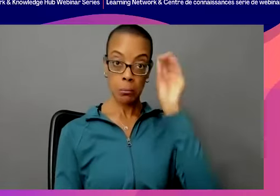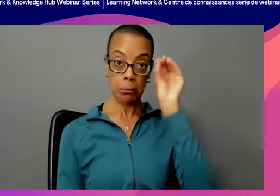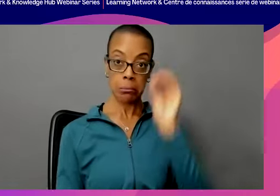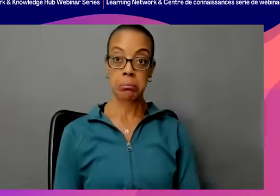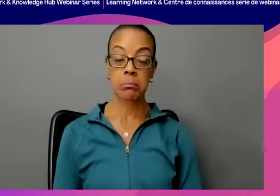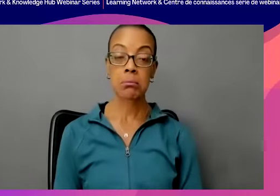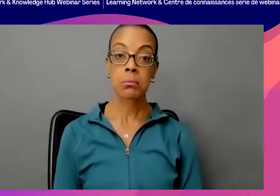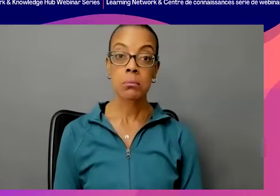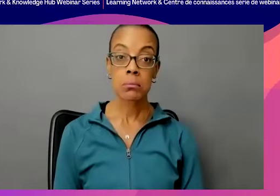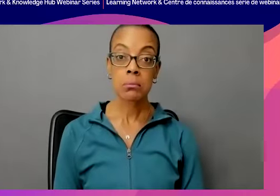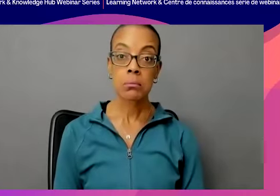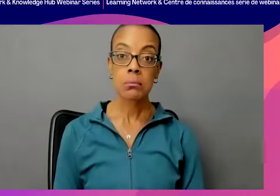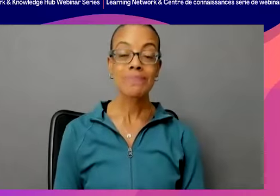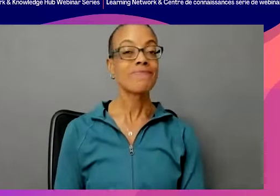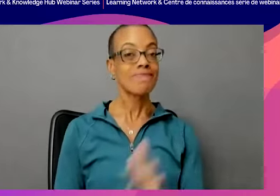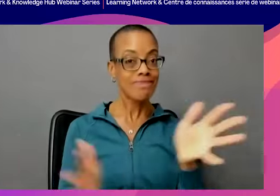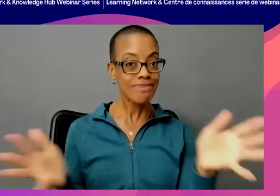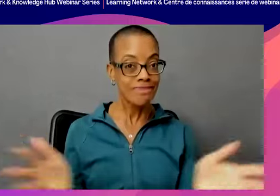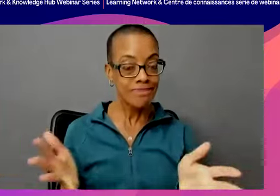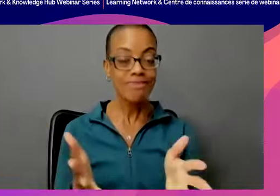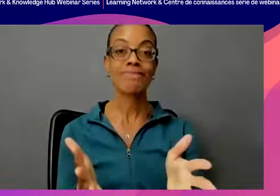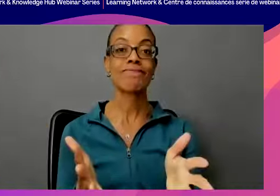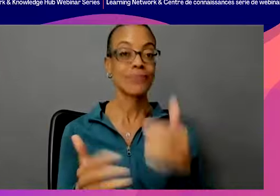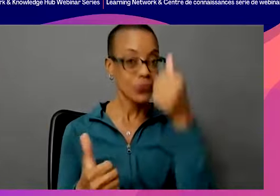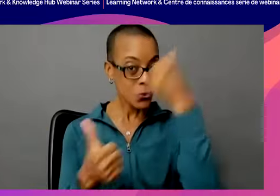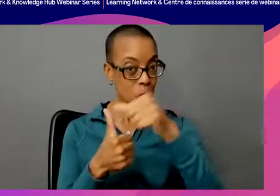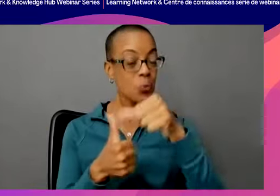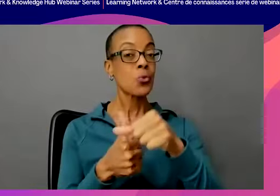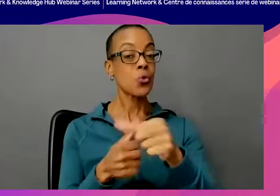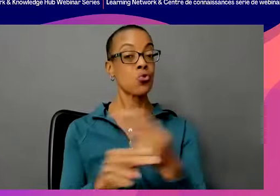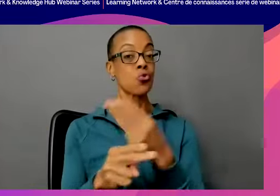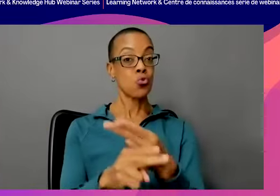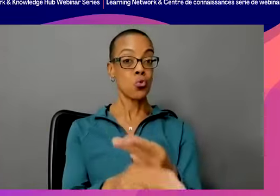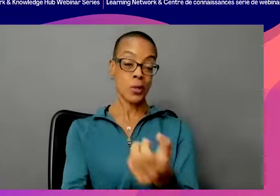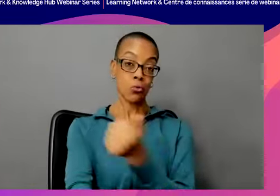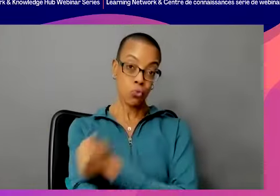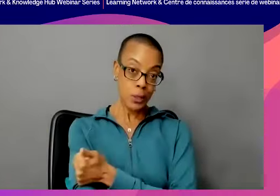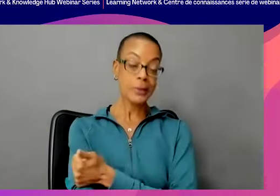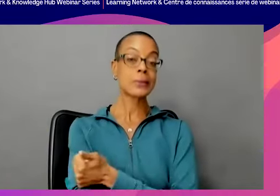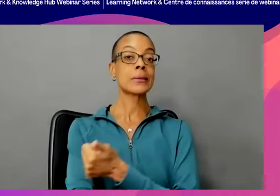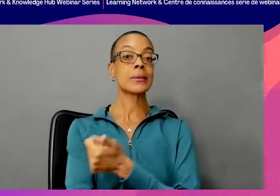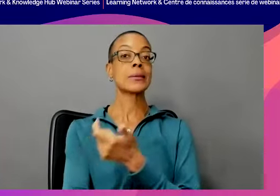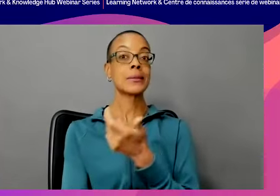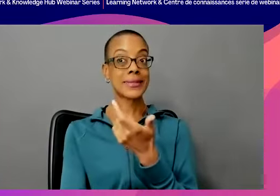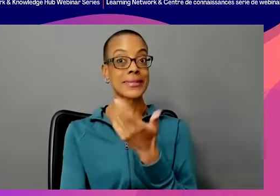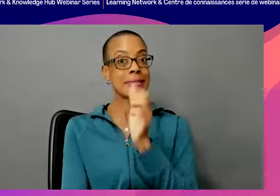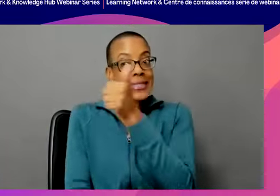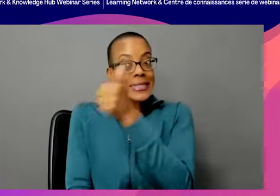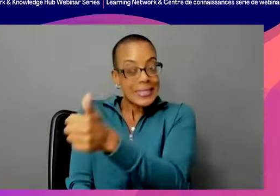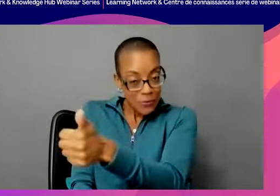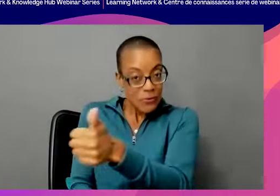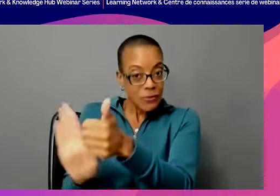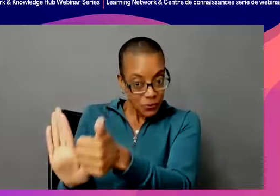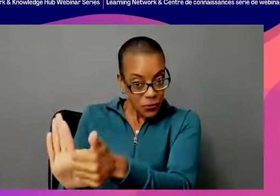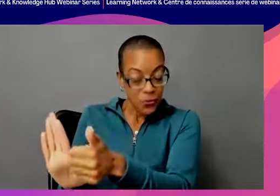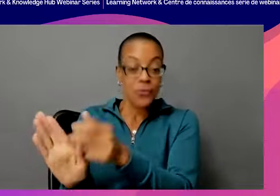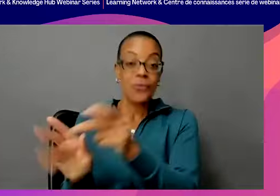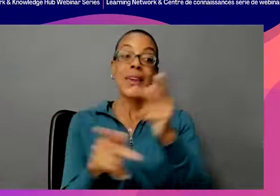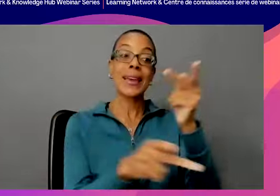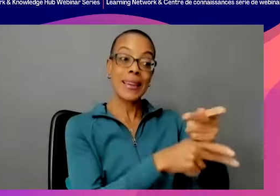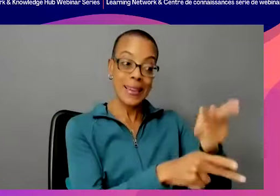I urge you to remember that substance use on its own and caring for a child is not a